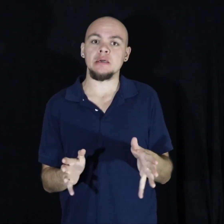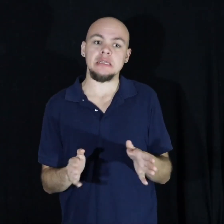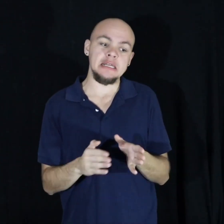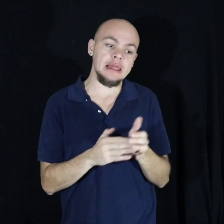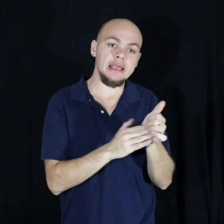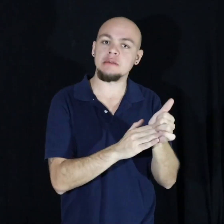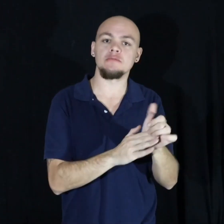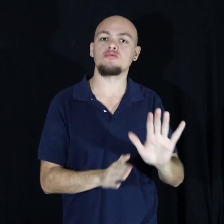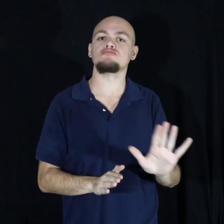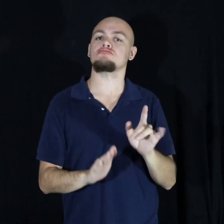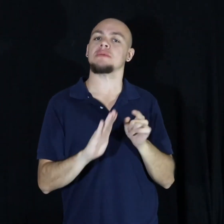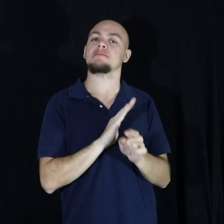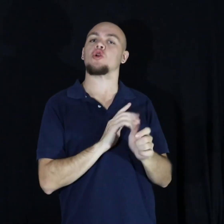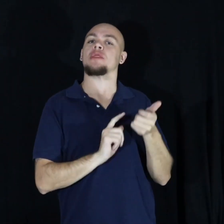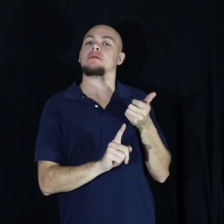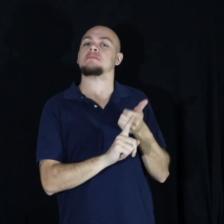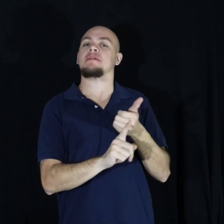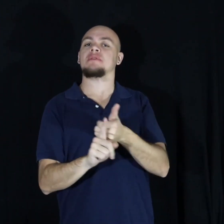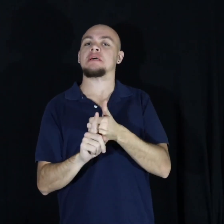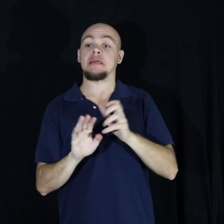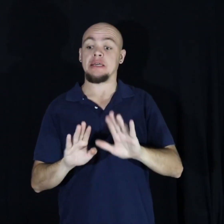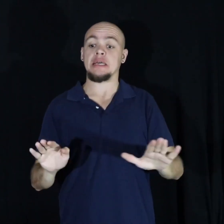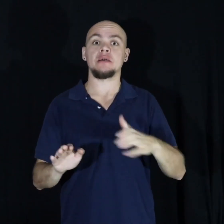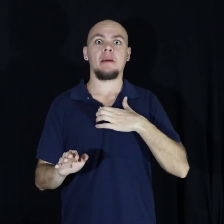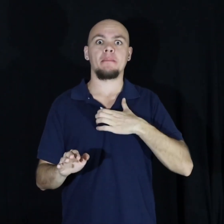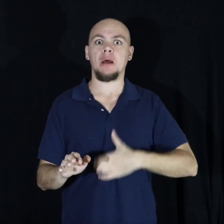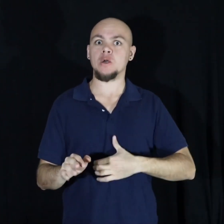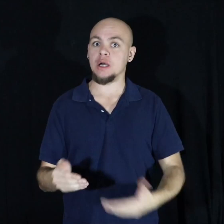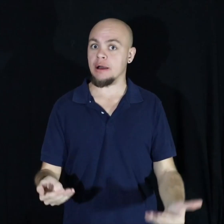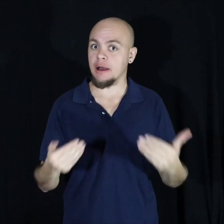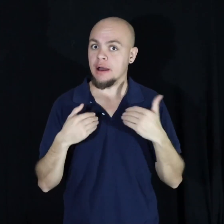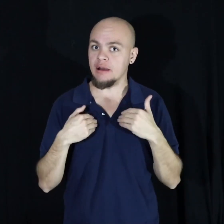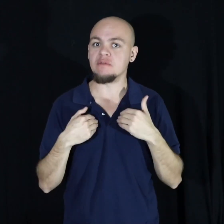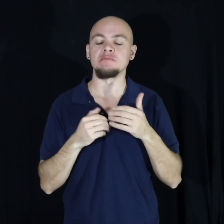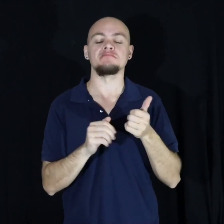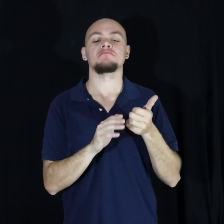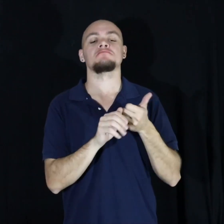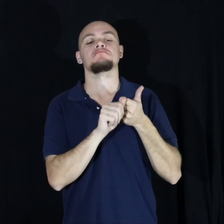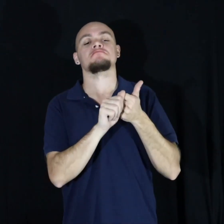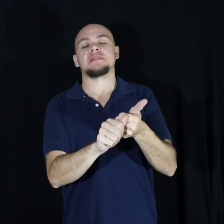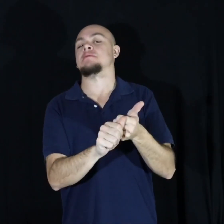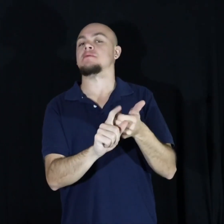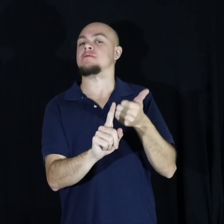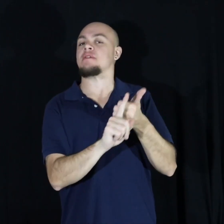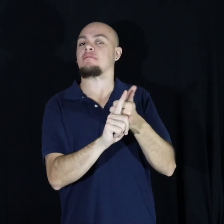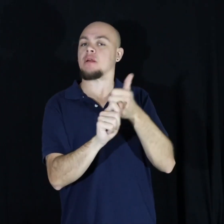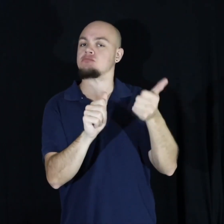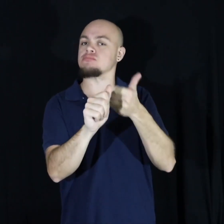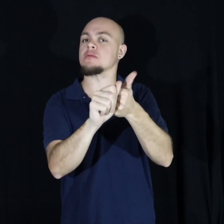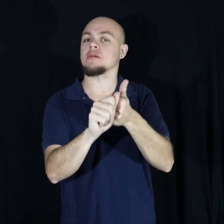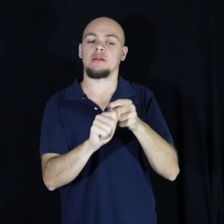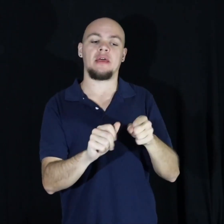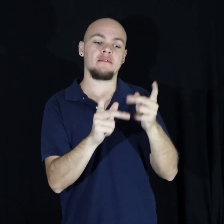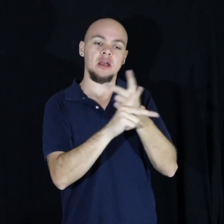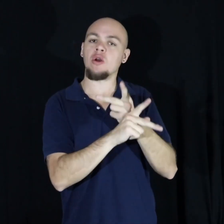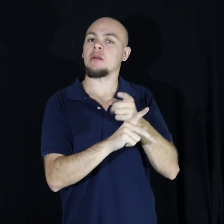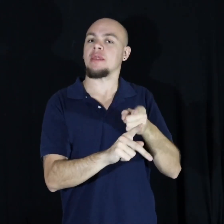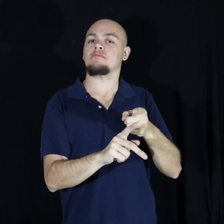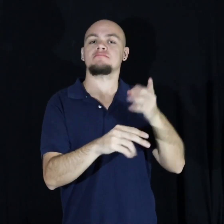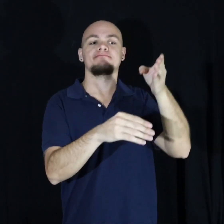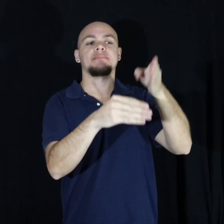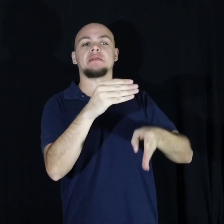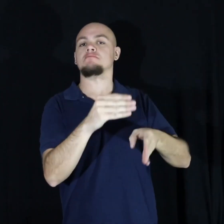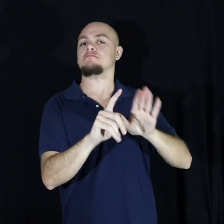own lives. If kids are passionate about something, let them pursue it and figure it out for themselves. They will end up where they need to be.